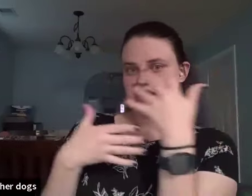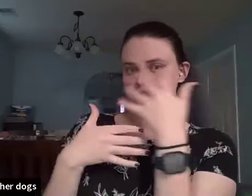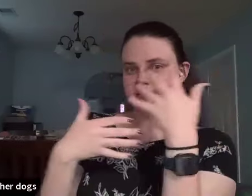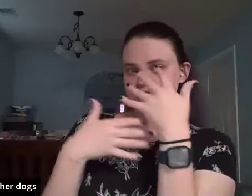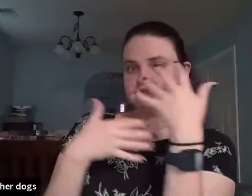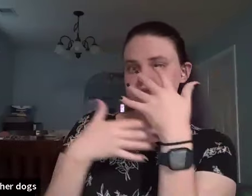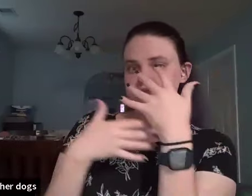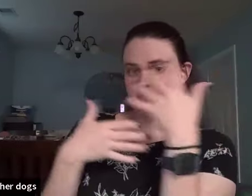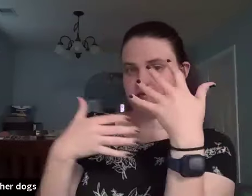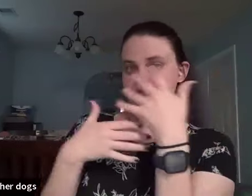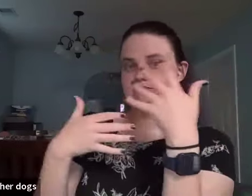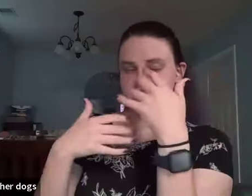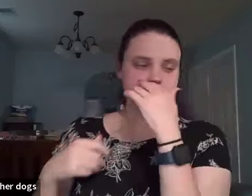scary, scary.